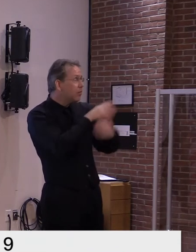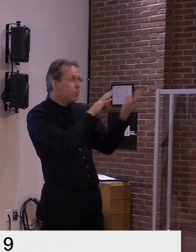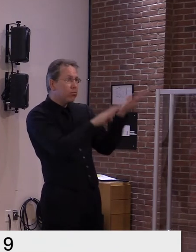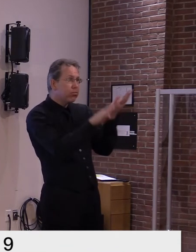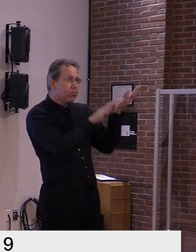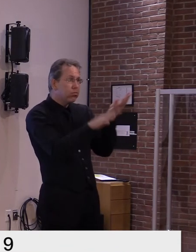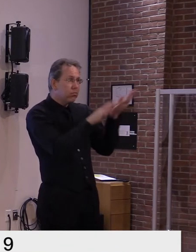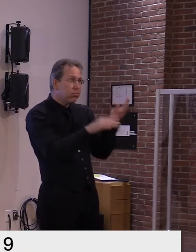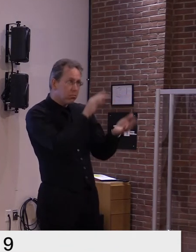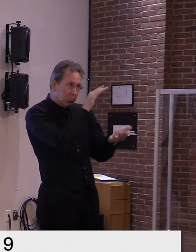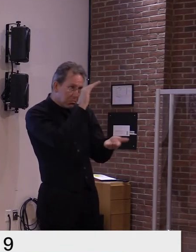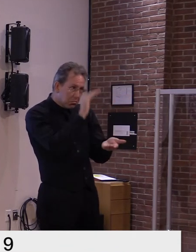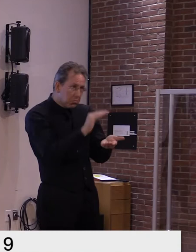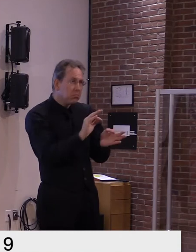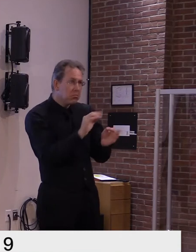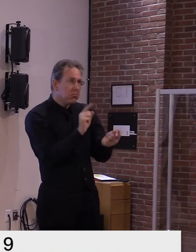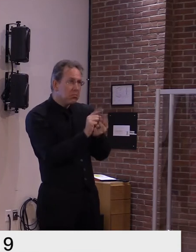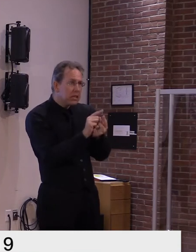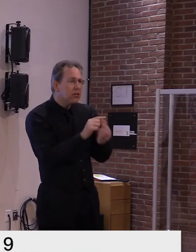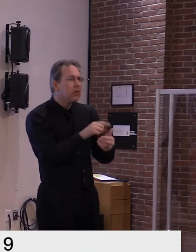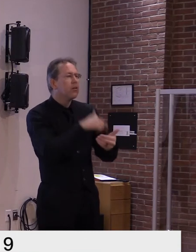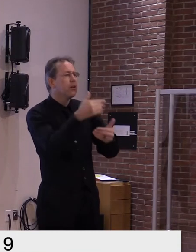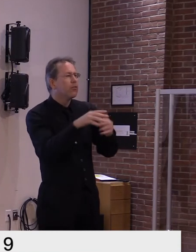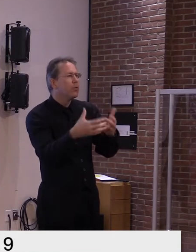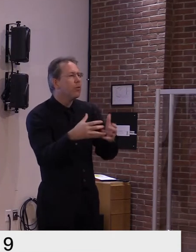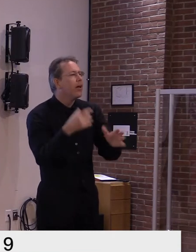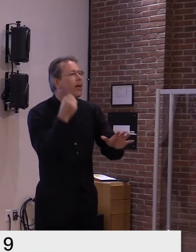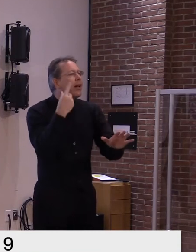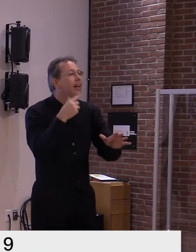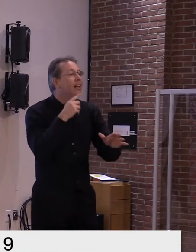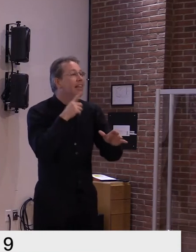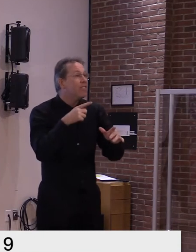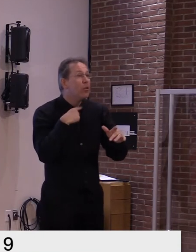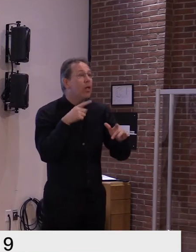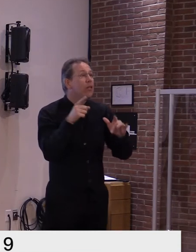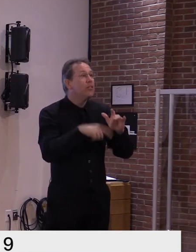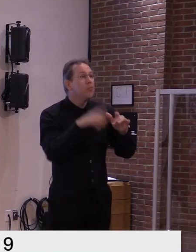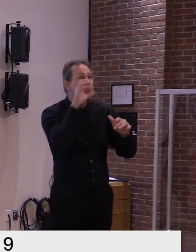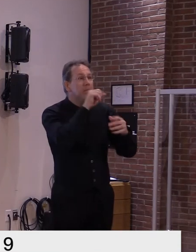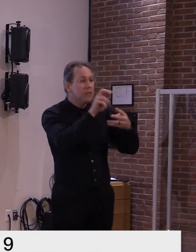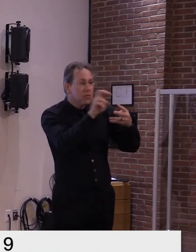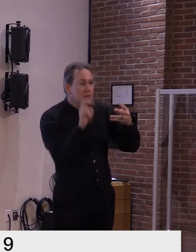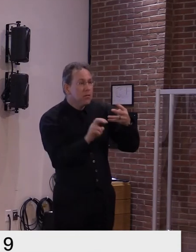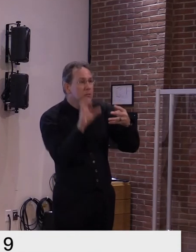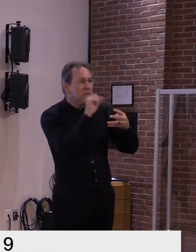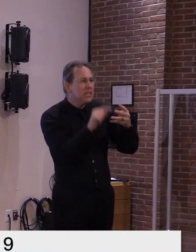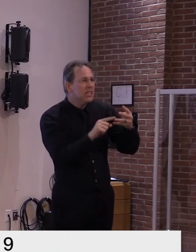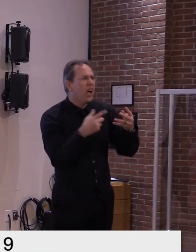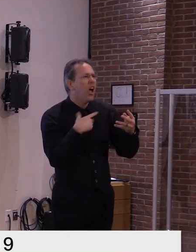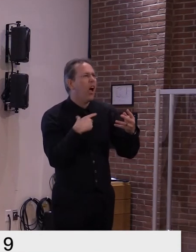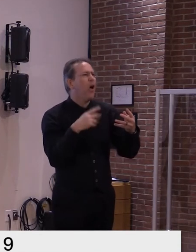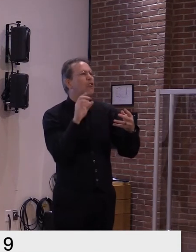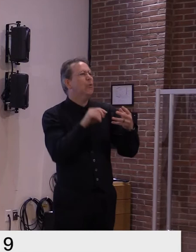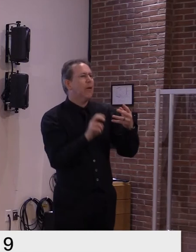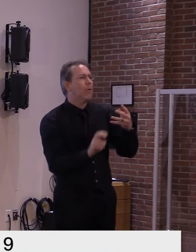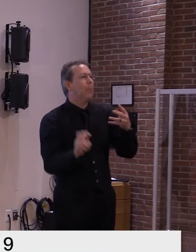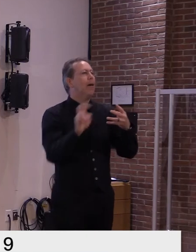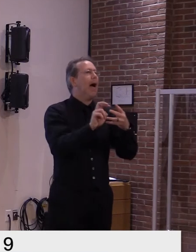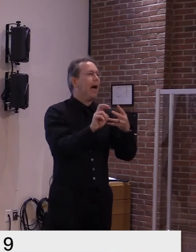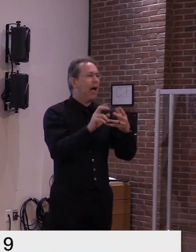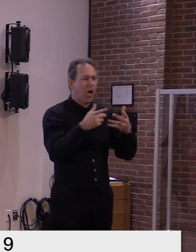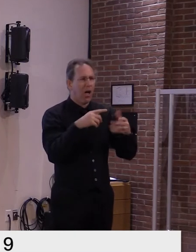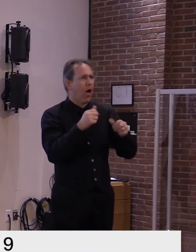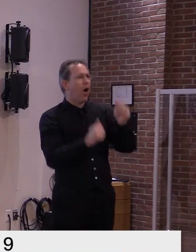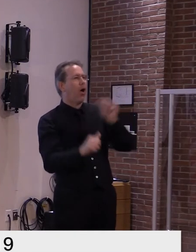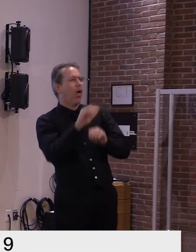band. That doesn't preclude anybody that misses their age band to come and get get tested, because basically